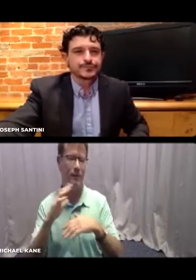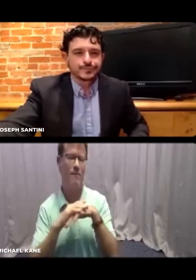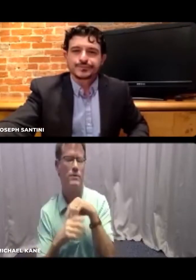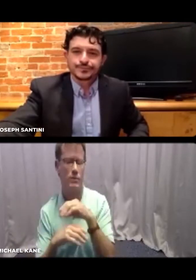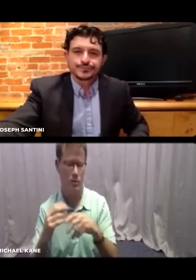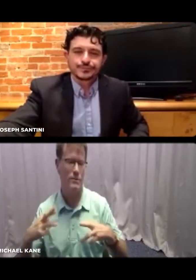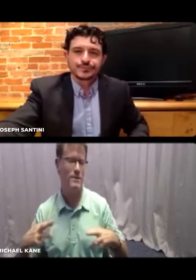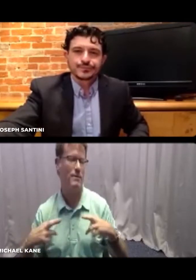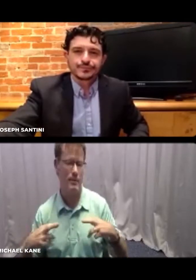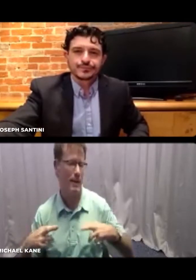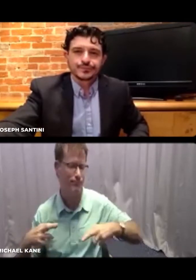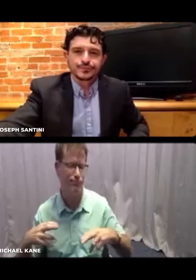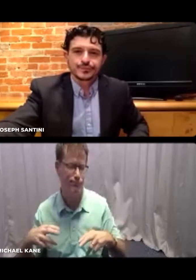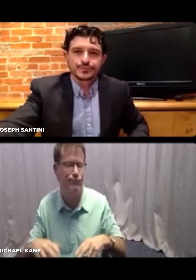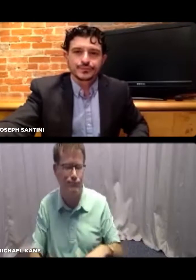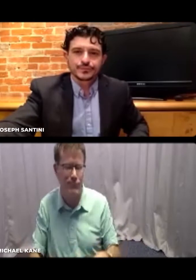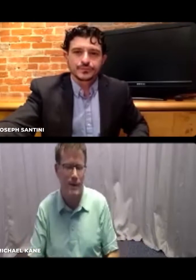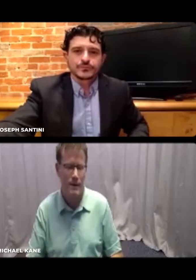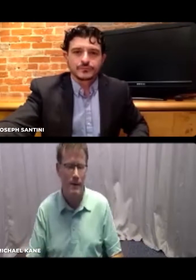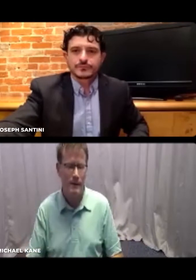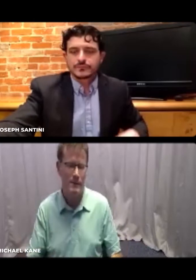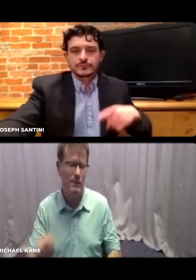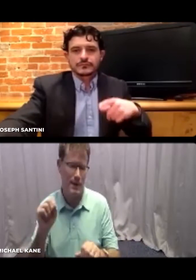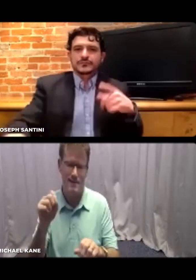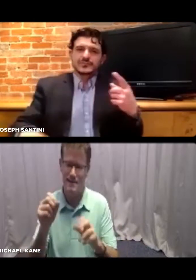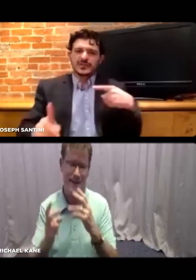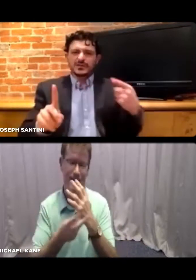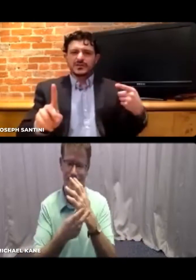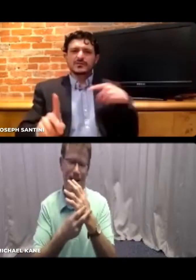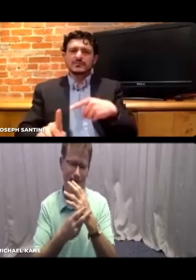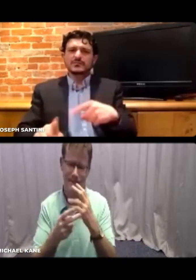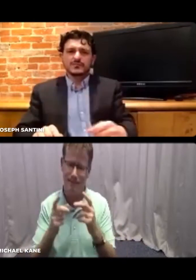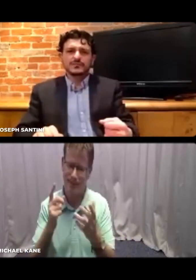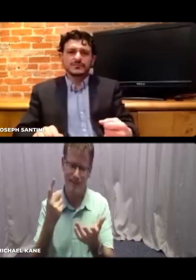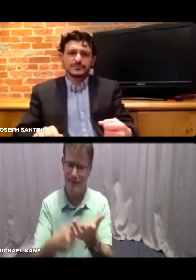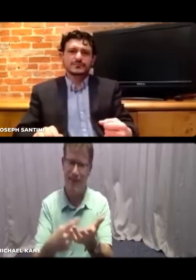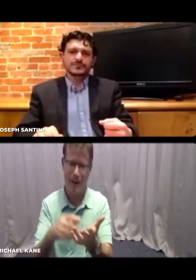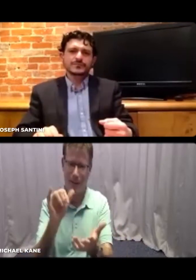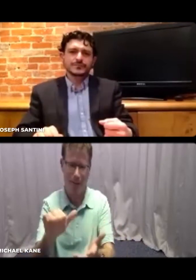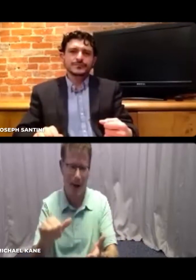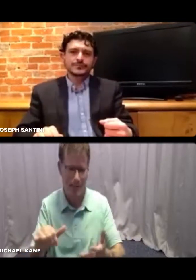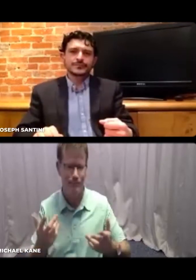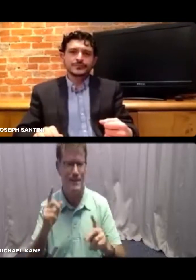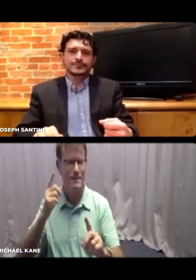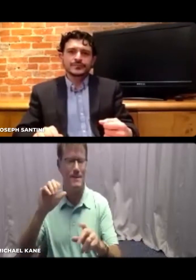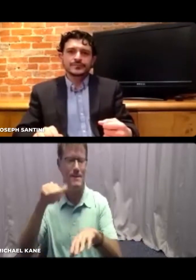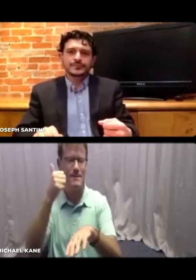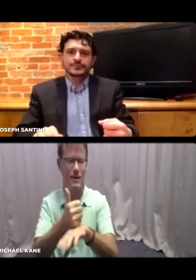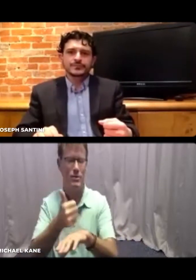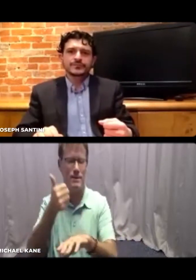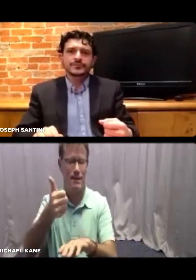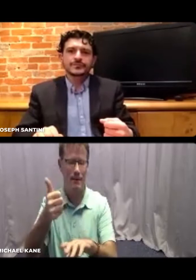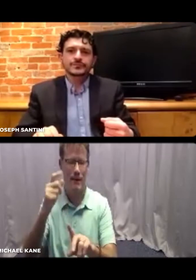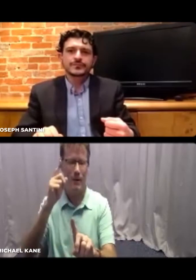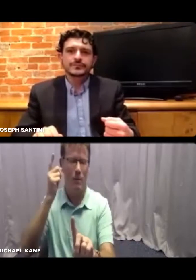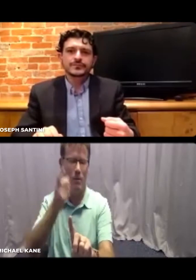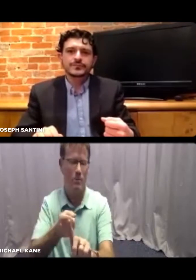are important to learn about because those will lead to a comfortable retirement. But it's all about savings, setting up